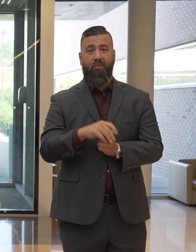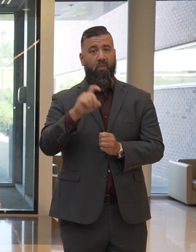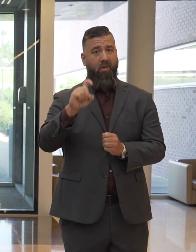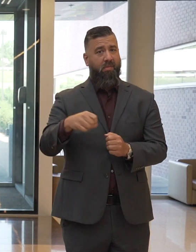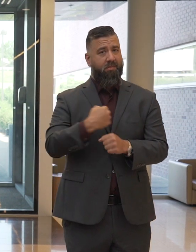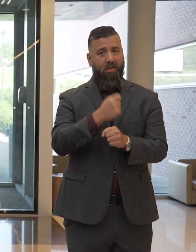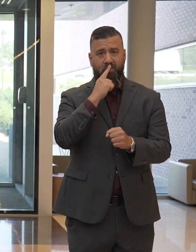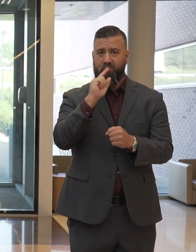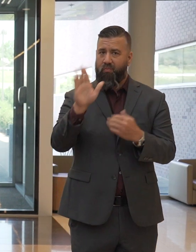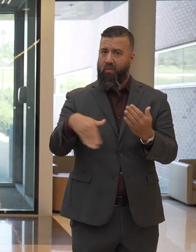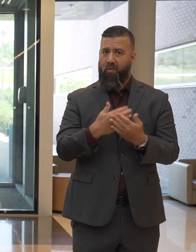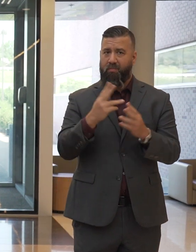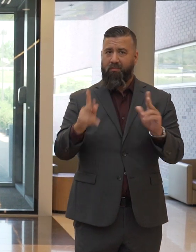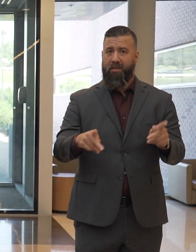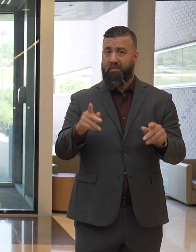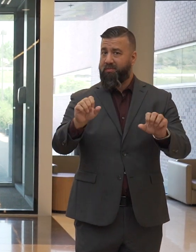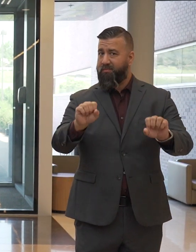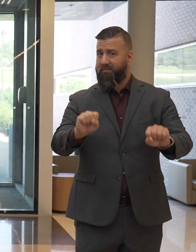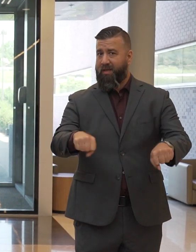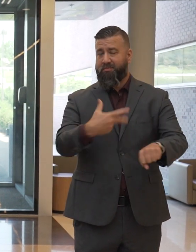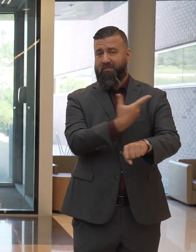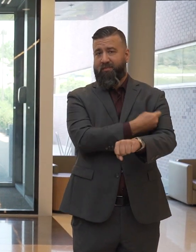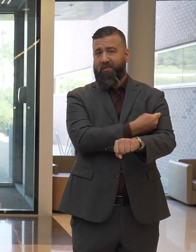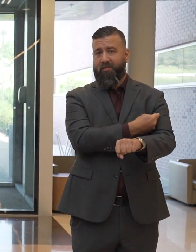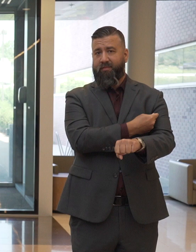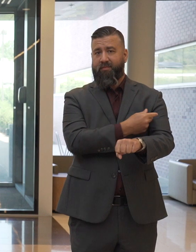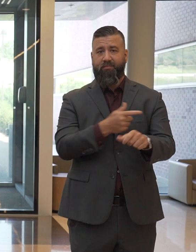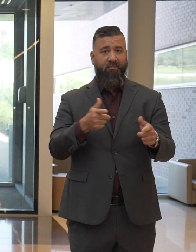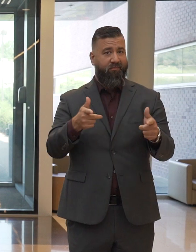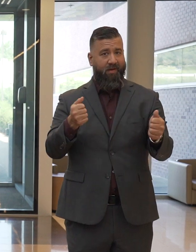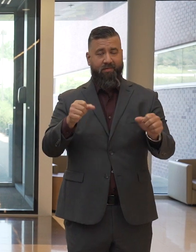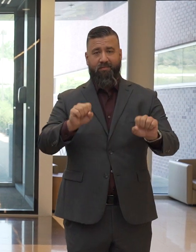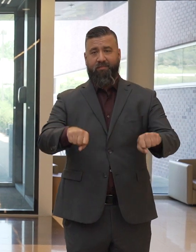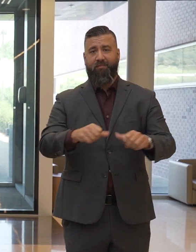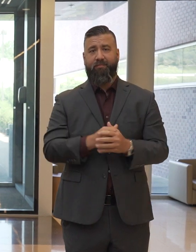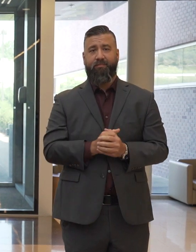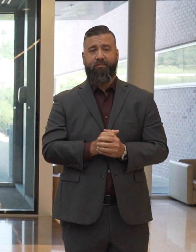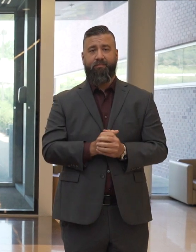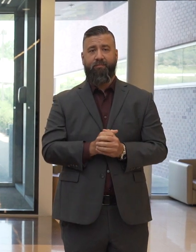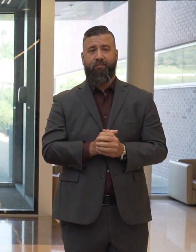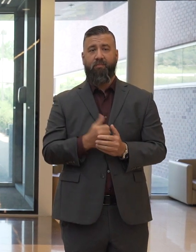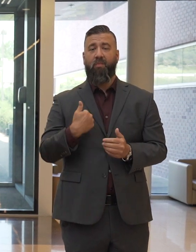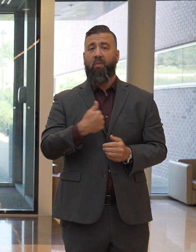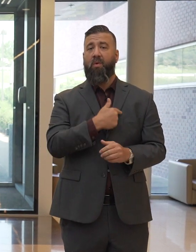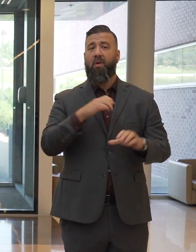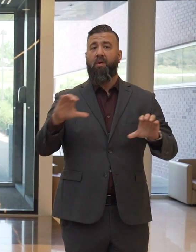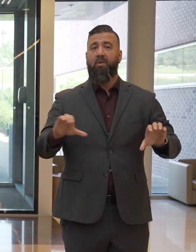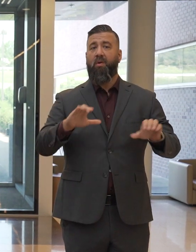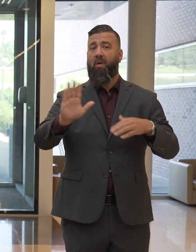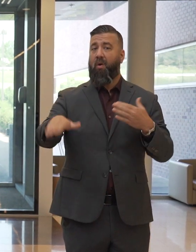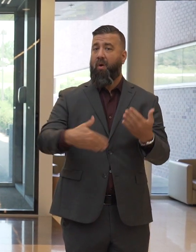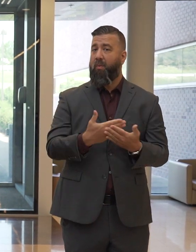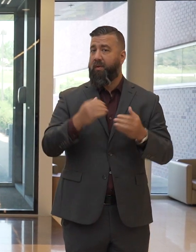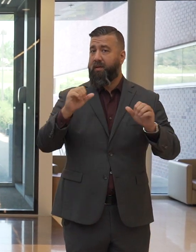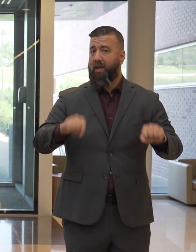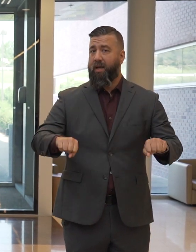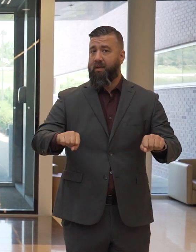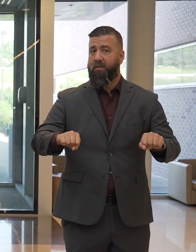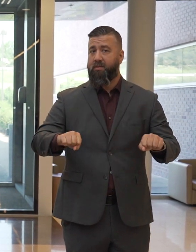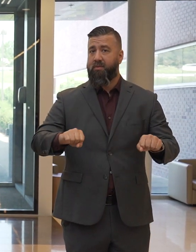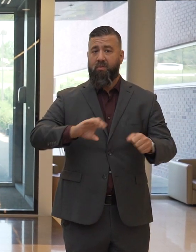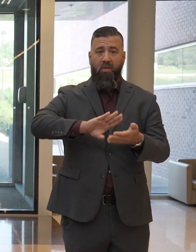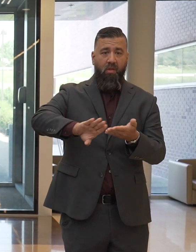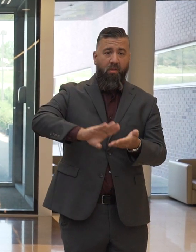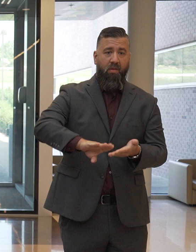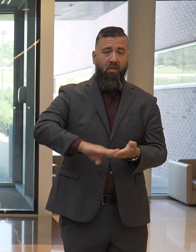people vaccinated as possible, as quickly as possible. And we're doing all that we can to eliminate barriers